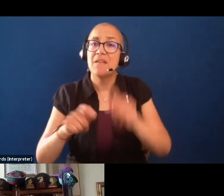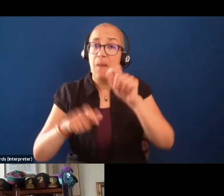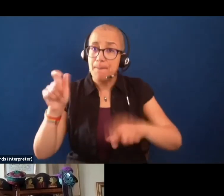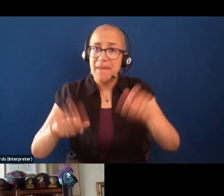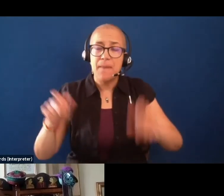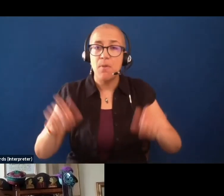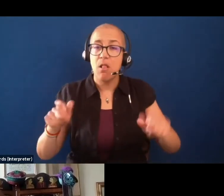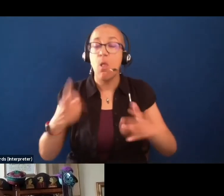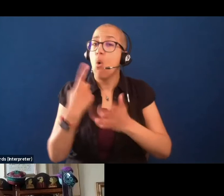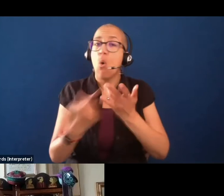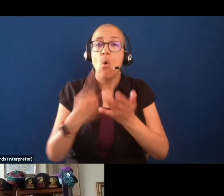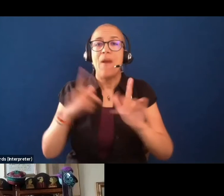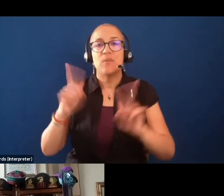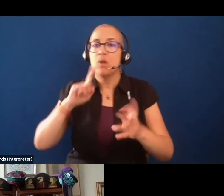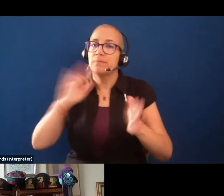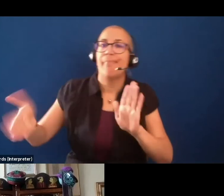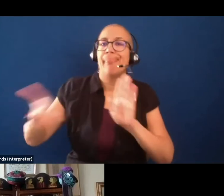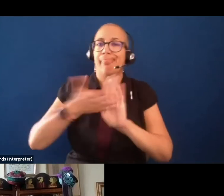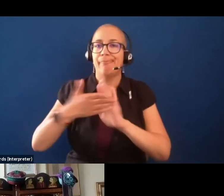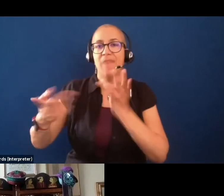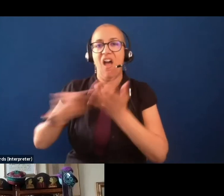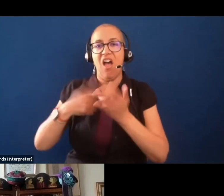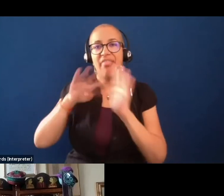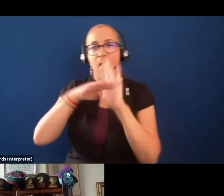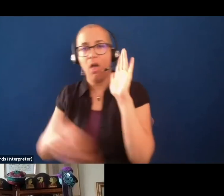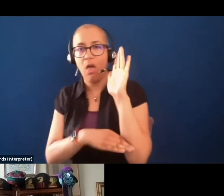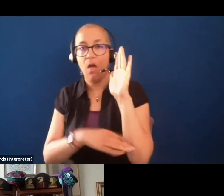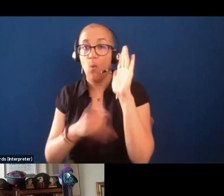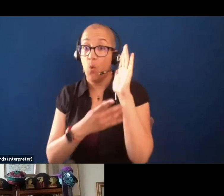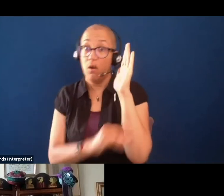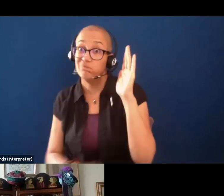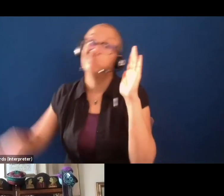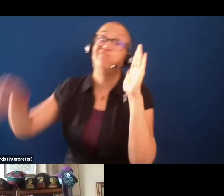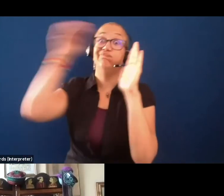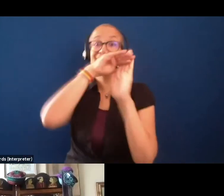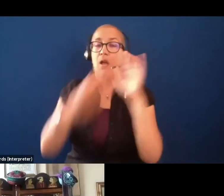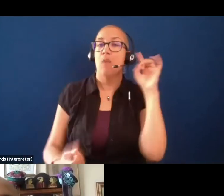systemically othered were instead prioritised, centred and empowered?